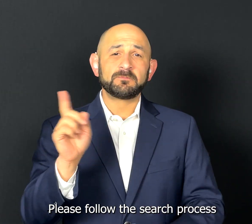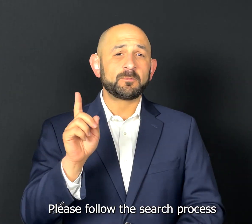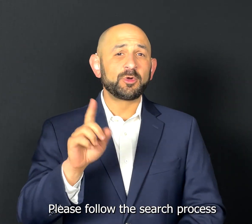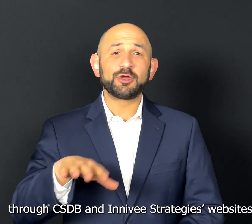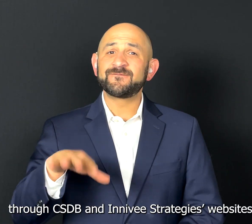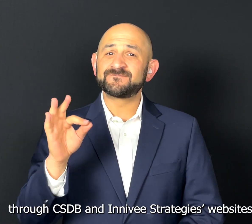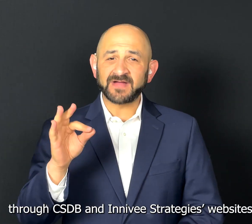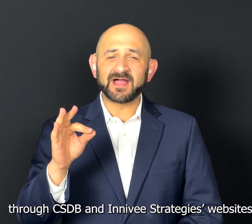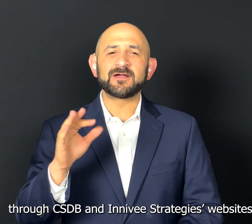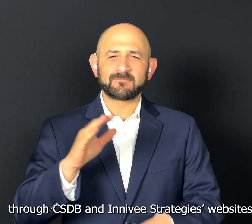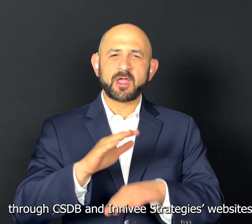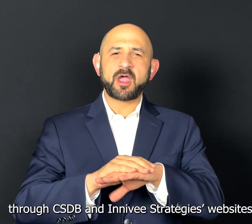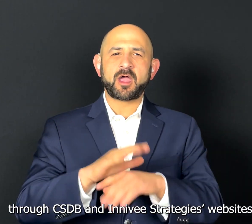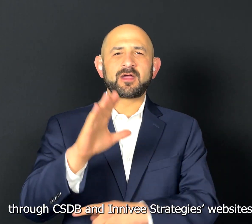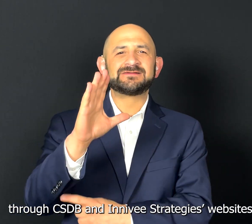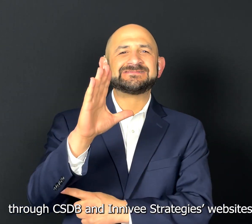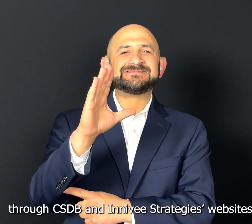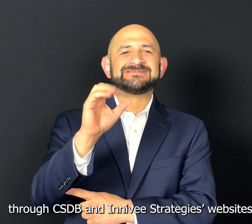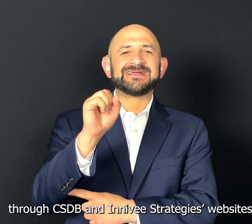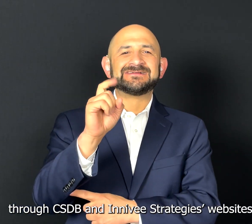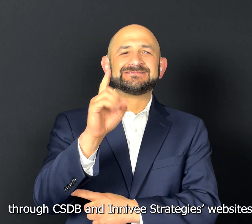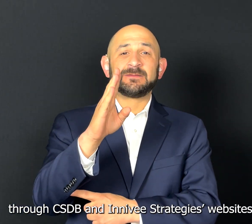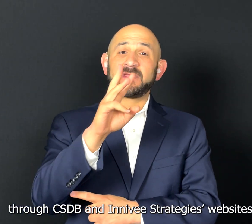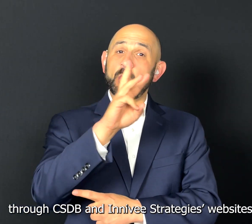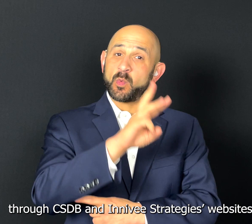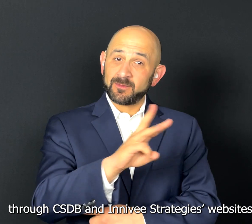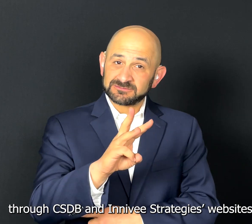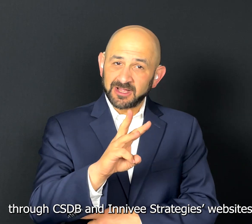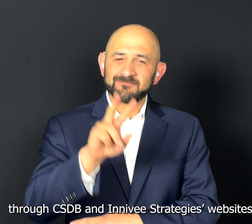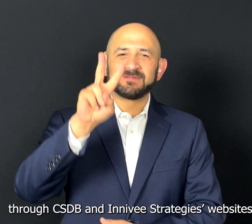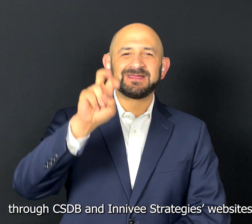through CSDB and Innavee Strategies' websites.